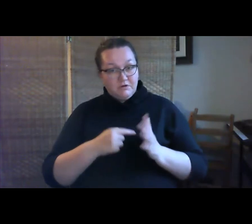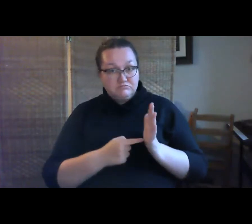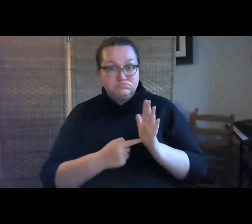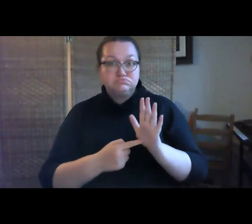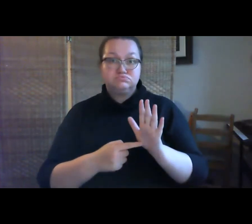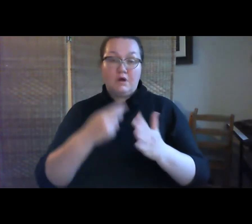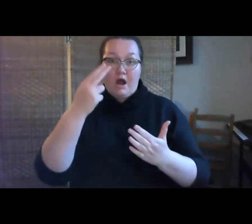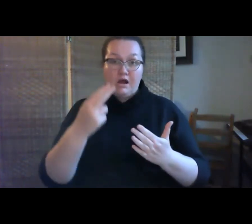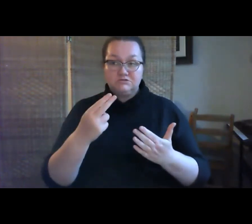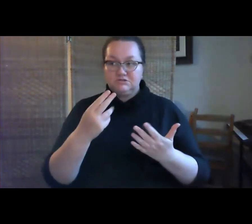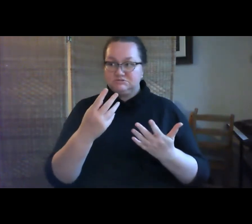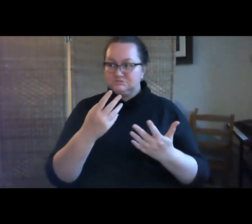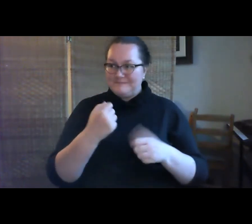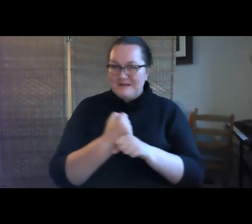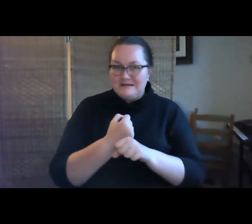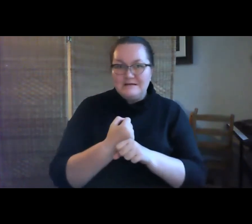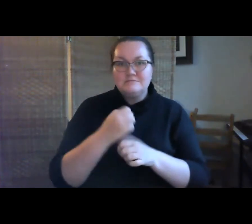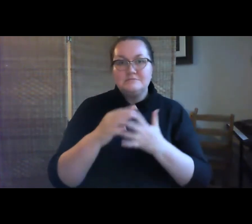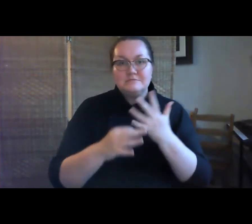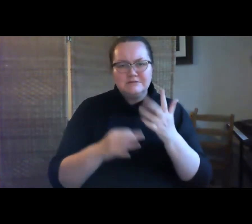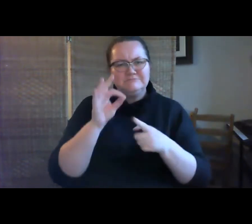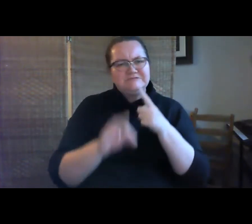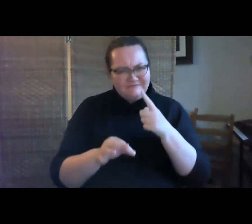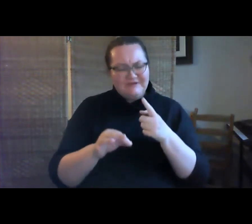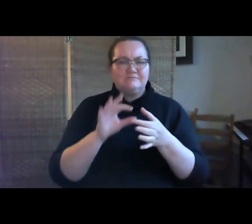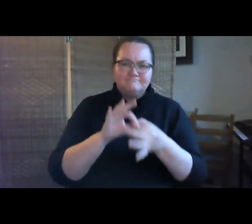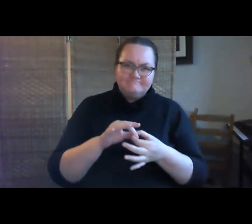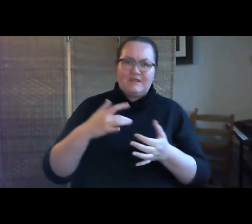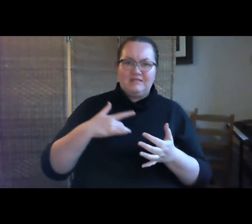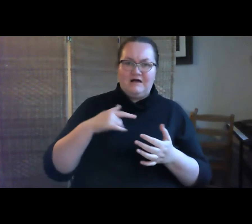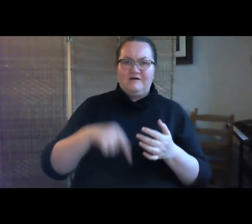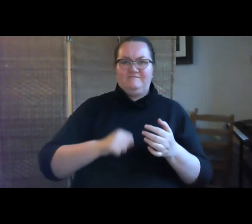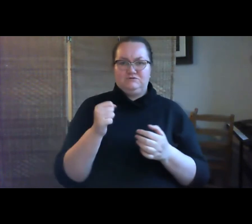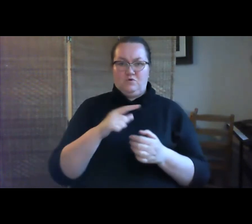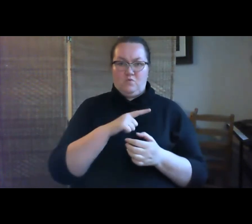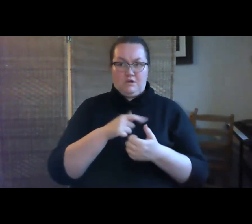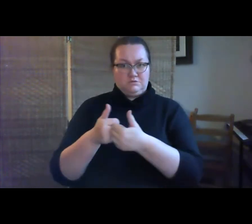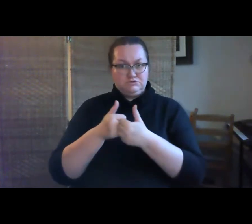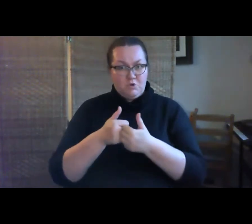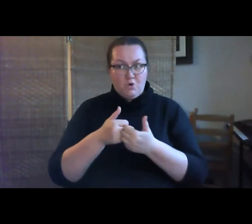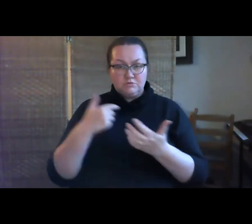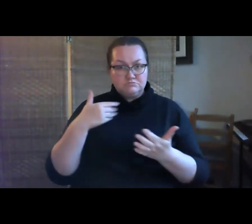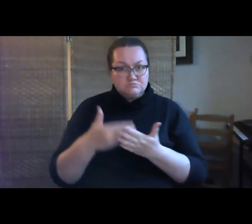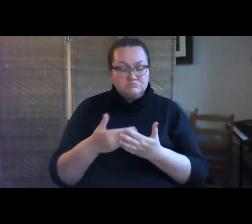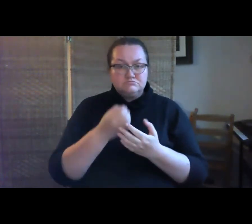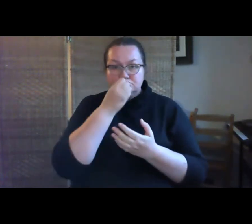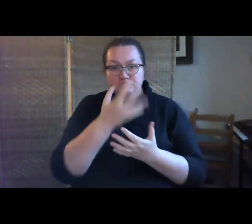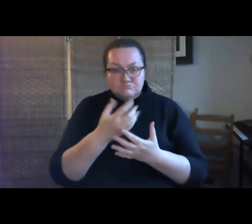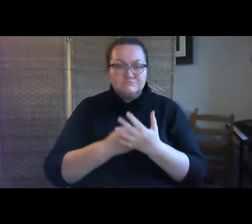in Scotland due to the support I've had to be able to develop, grow and make work.